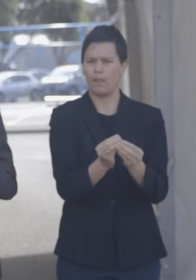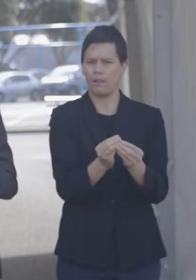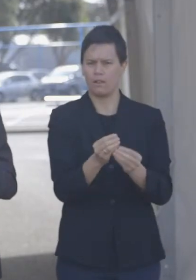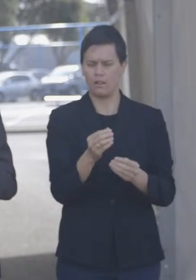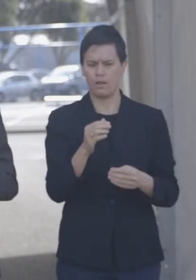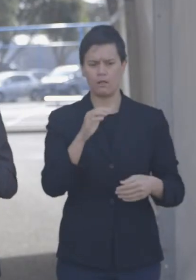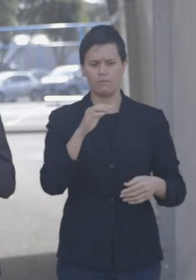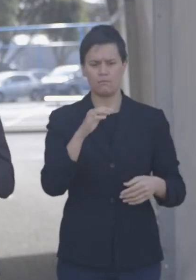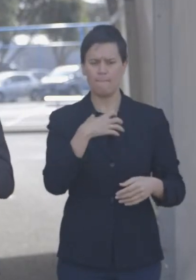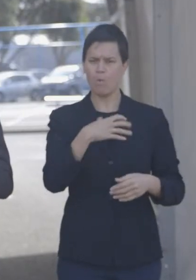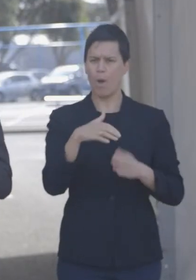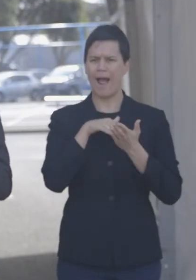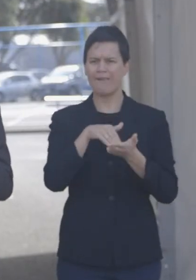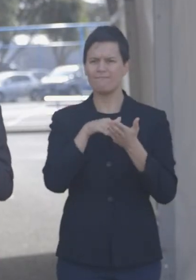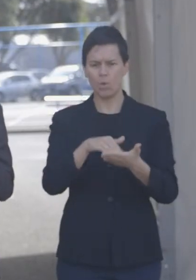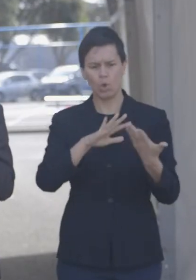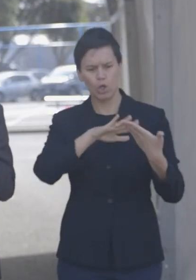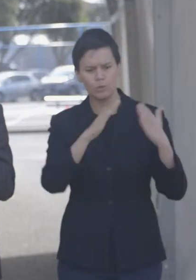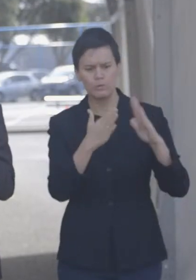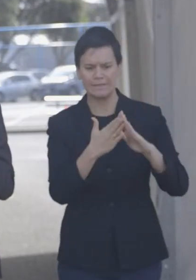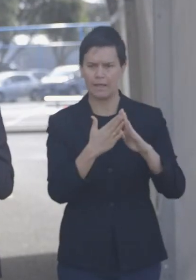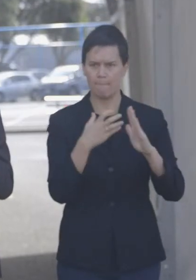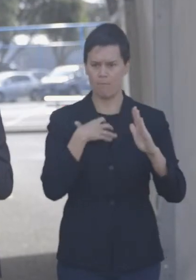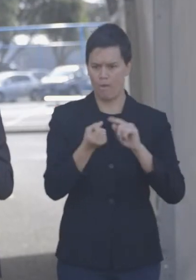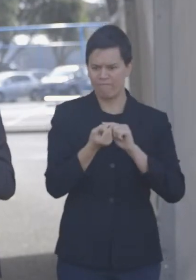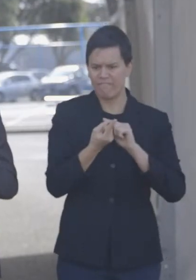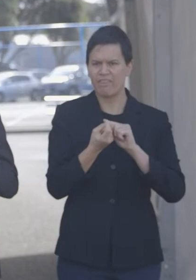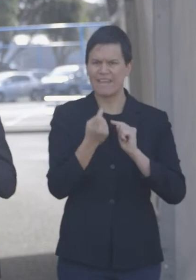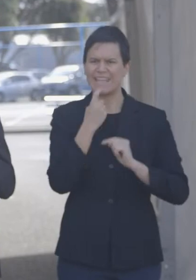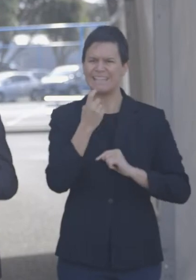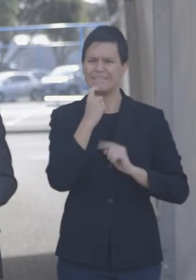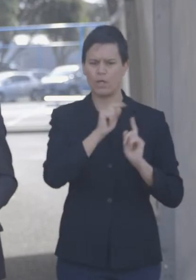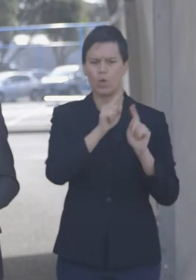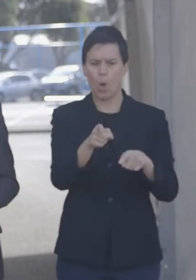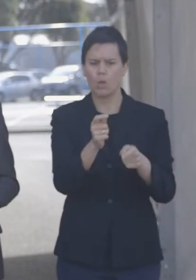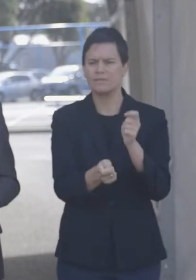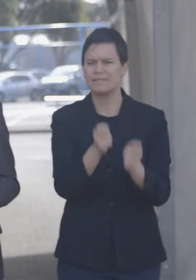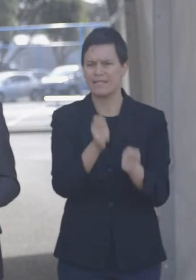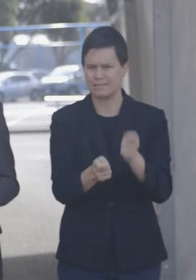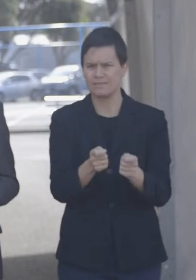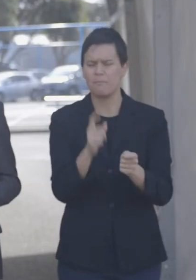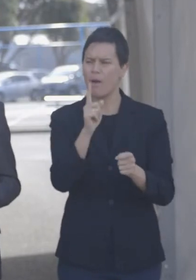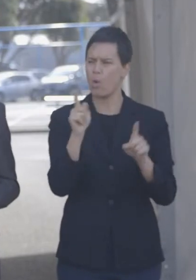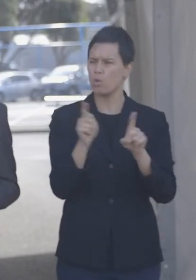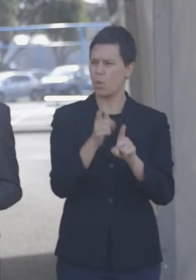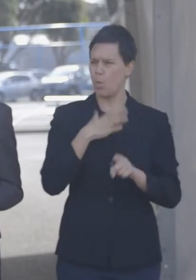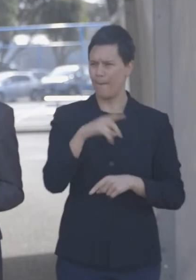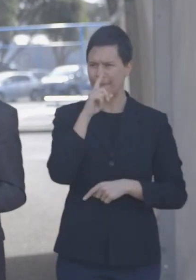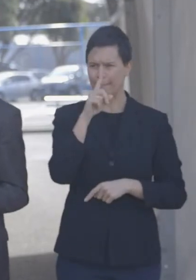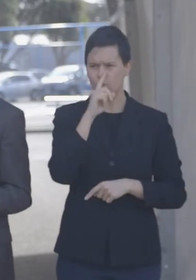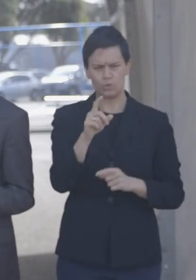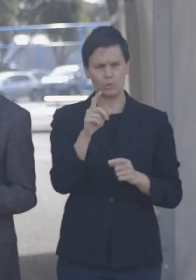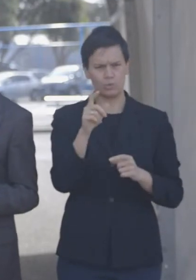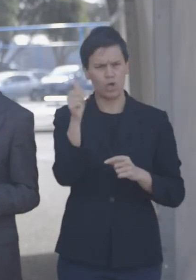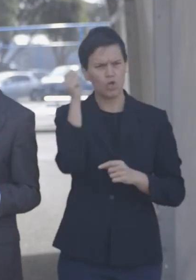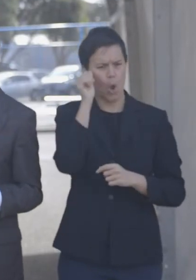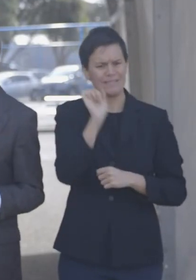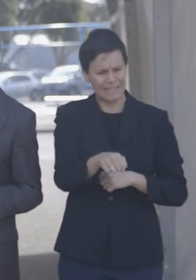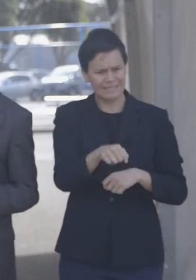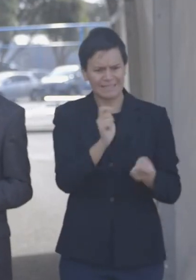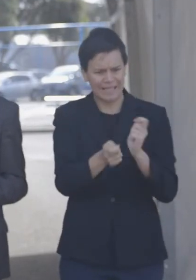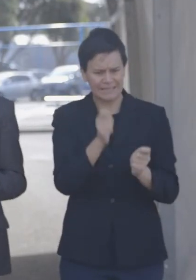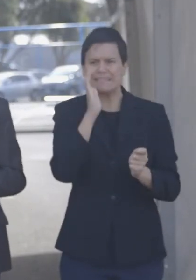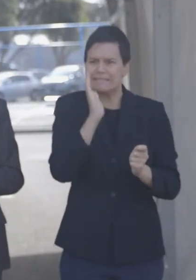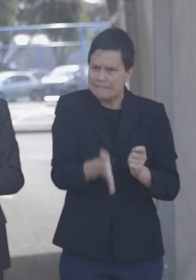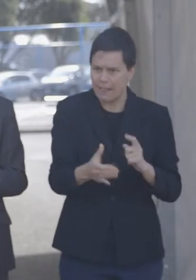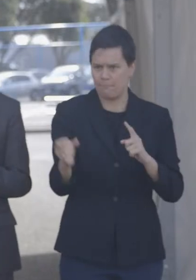swabs increased, but also in just raising the visibility and profile of the importance of swabbing. I wonder if I could hand over to Rachel and Sean just to